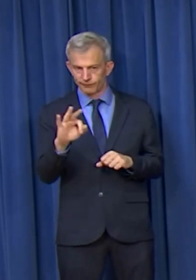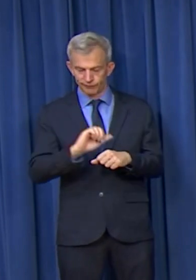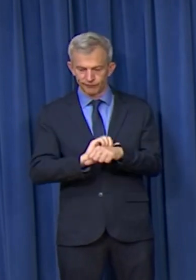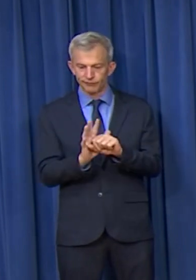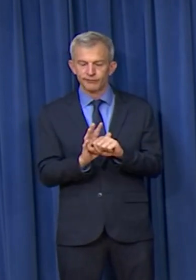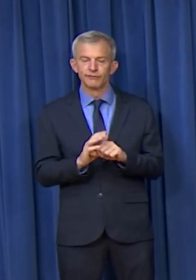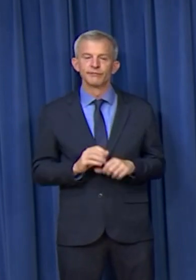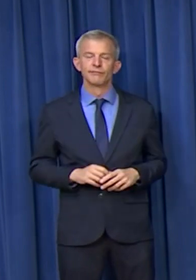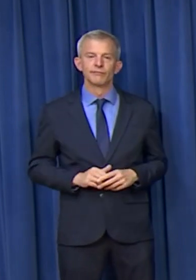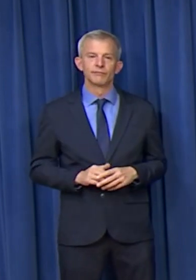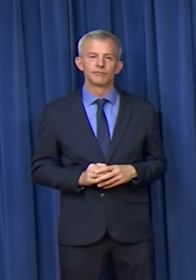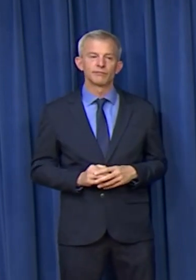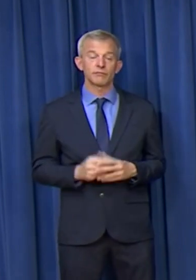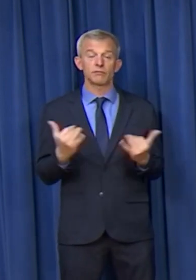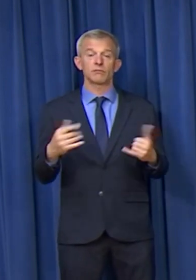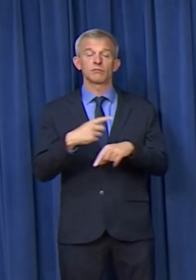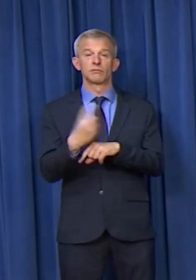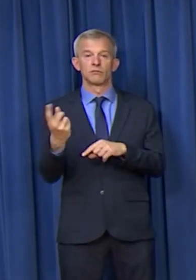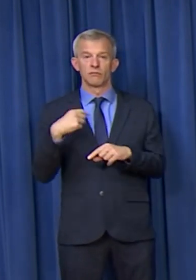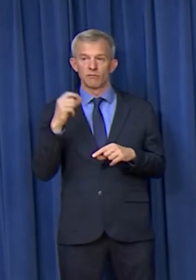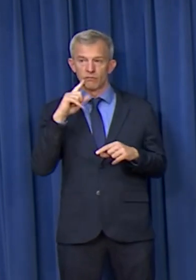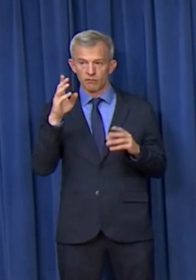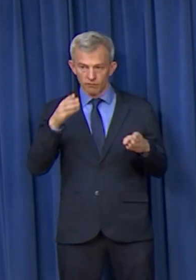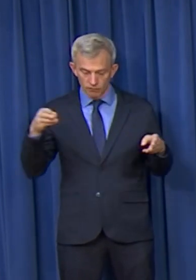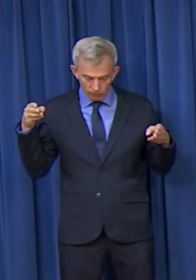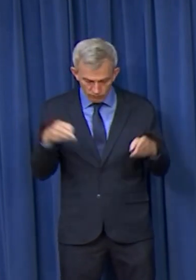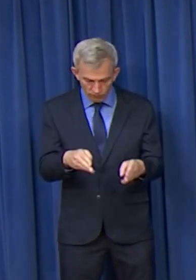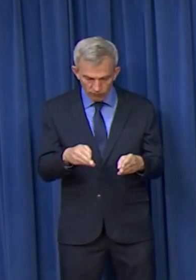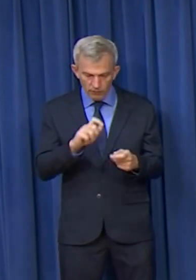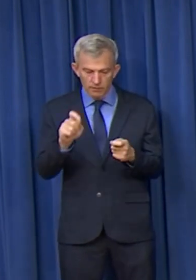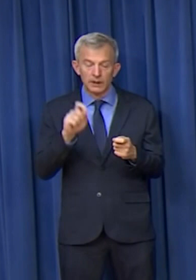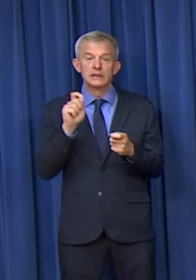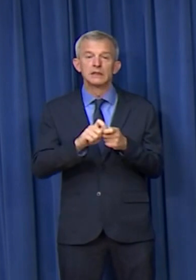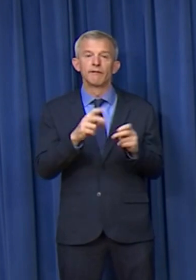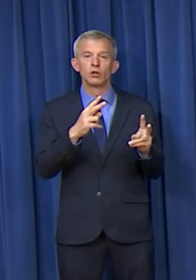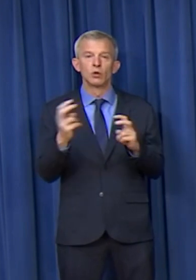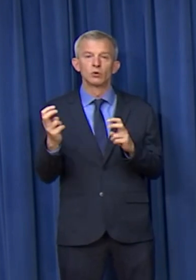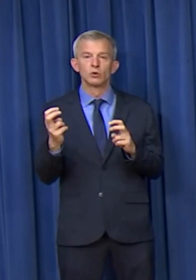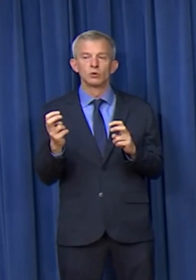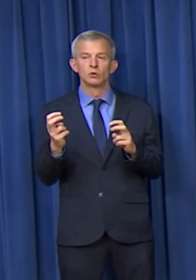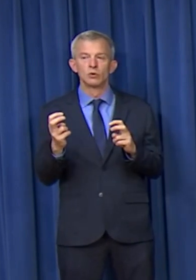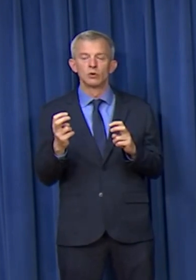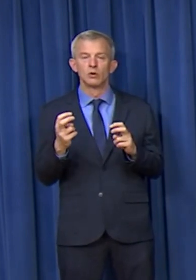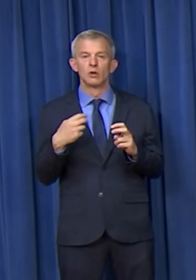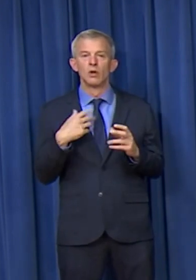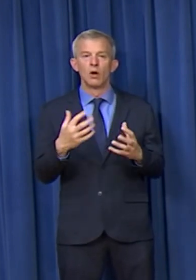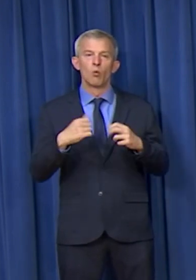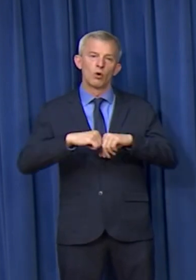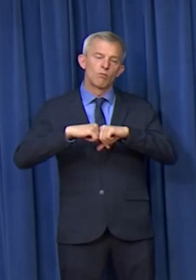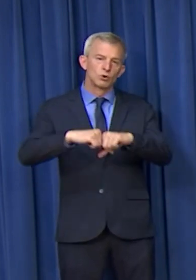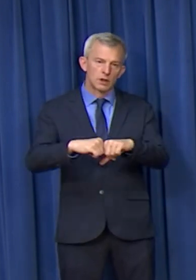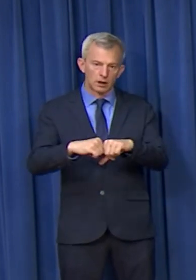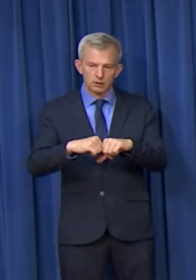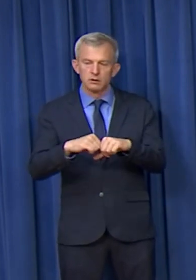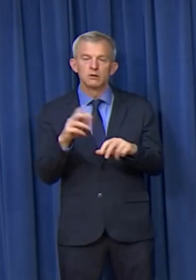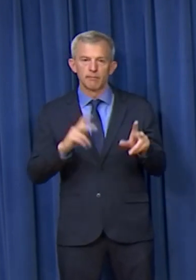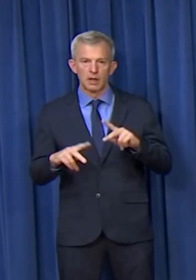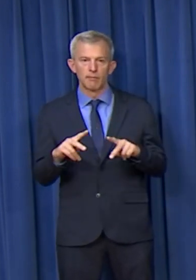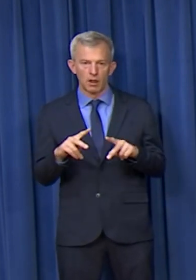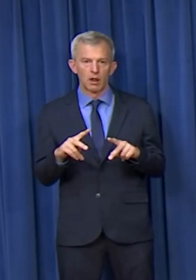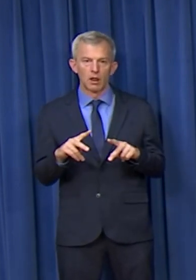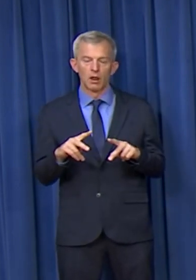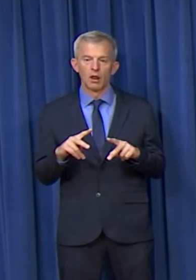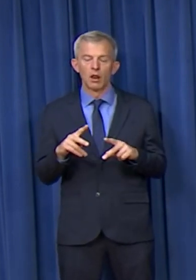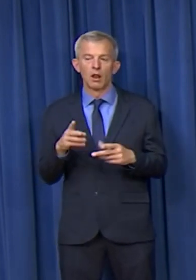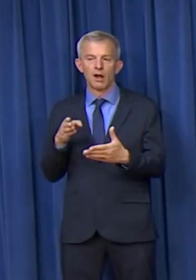I want to focus on a particular issue. I want to protect a very anxious public